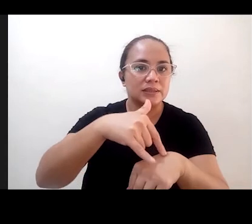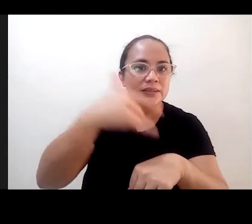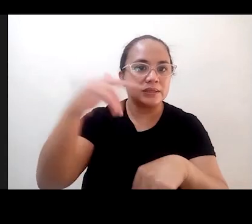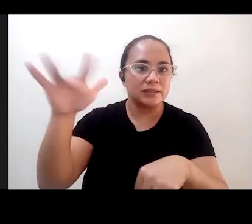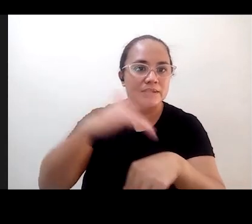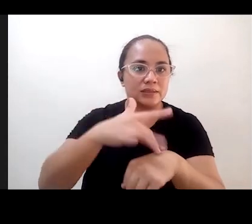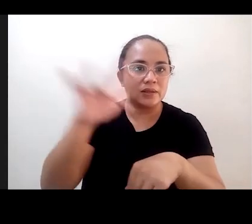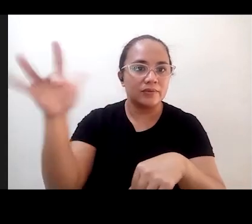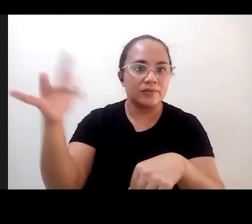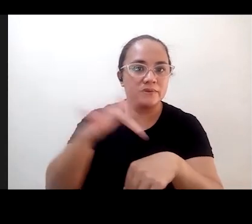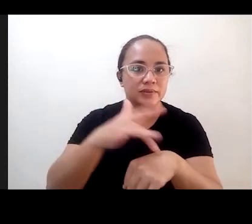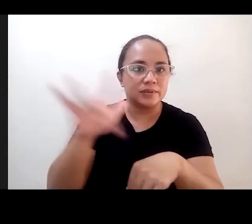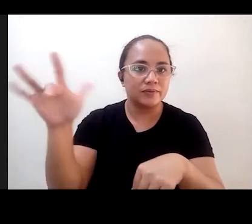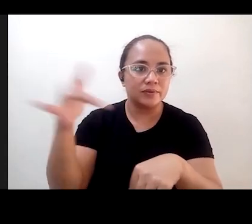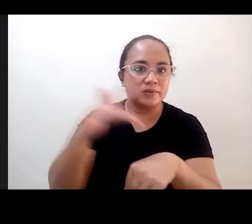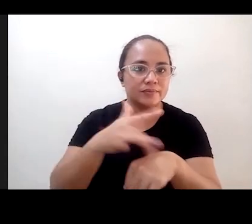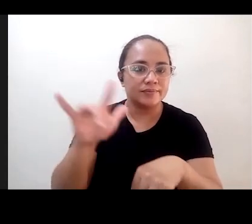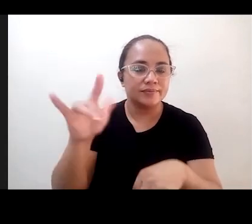Silver.